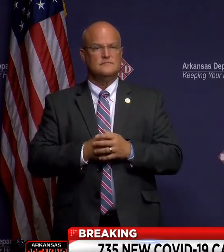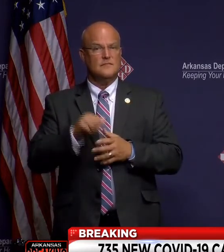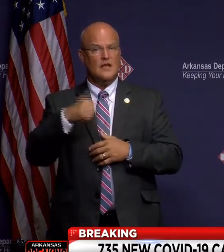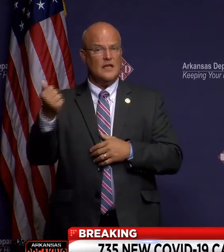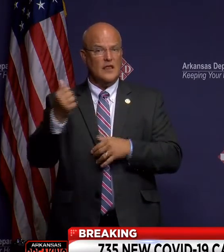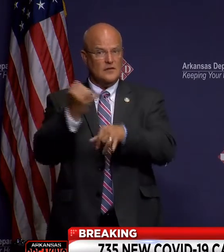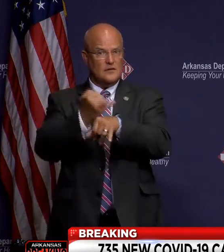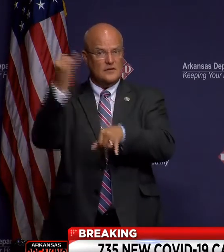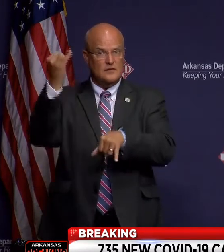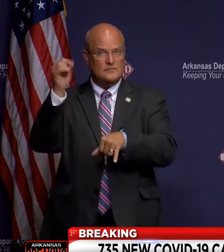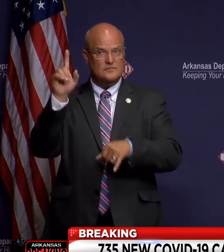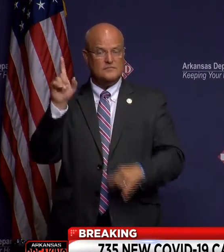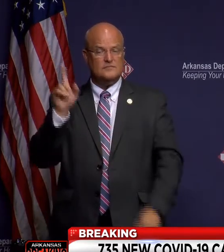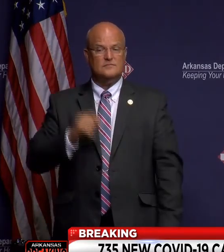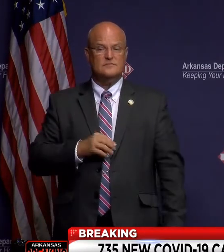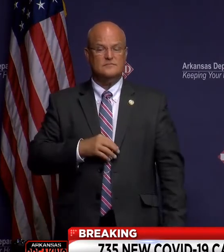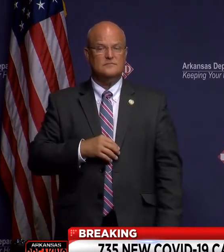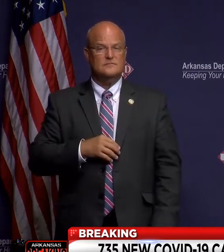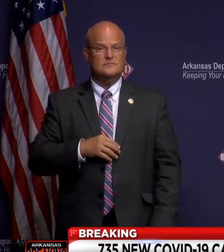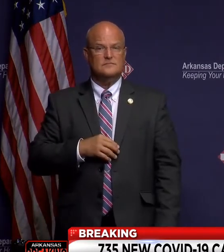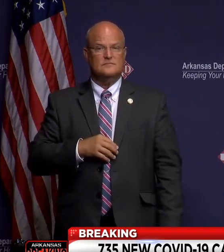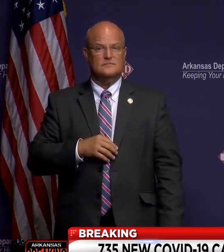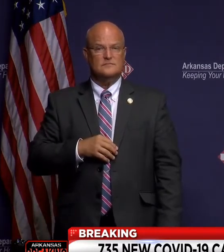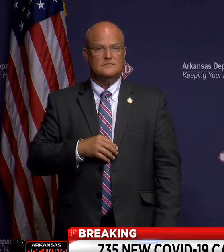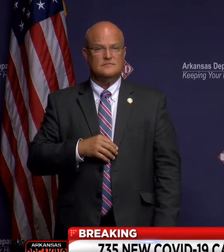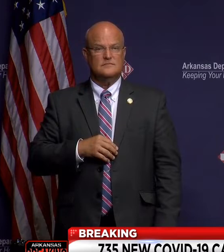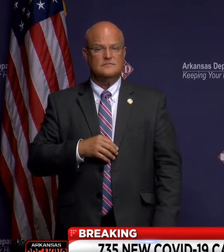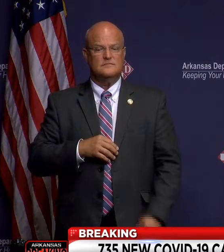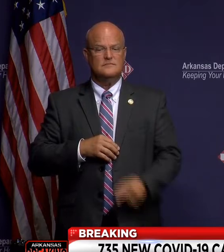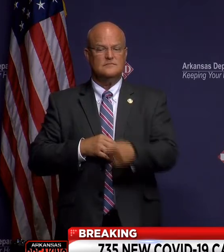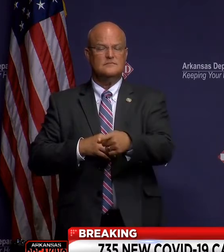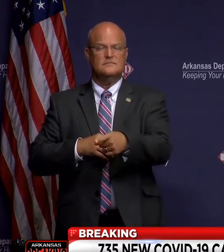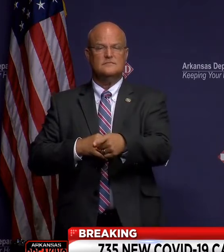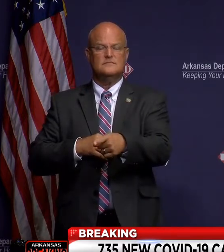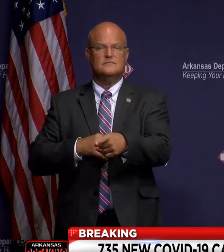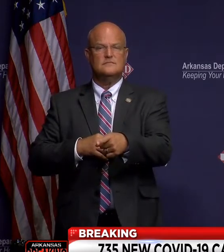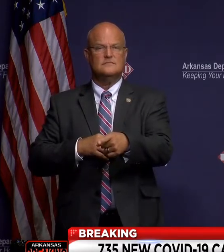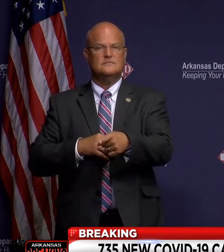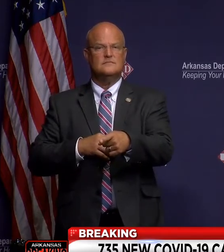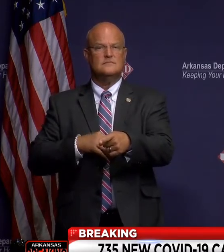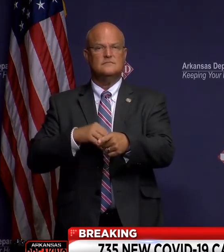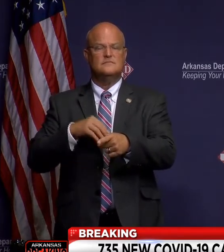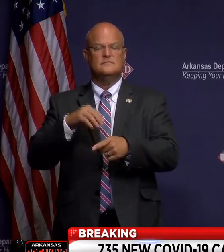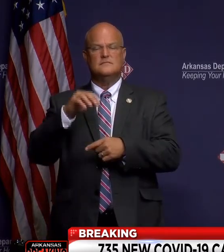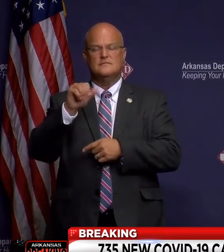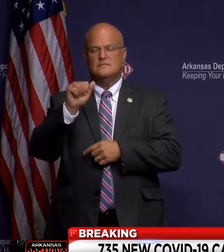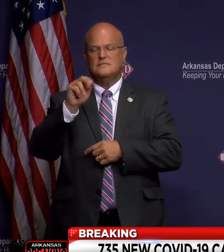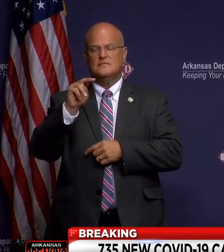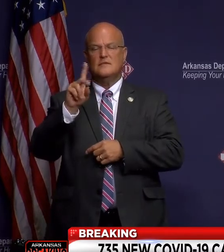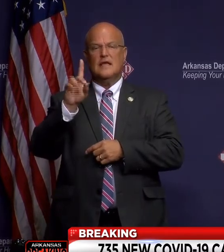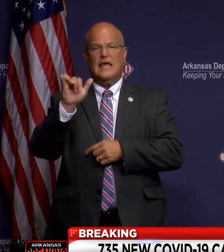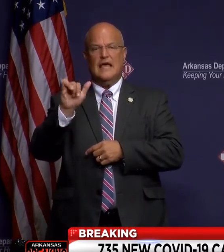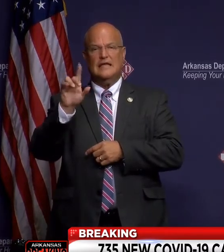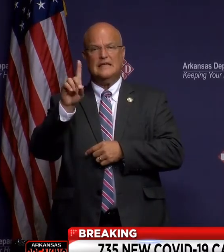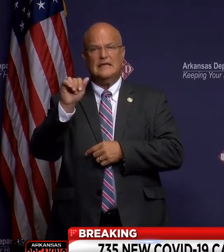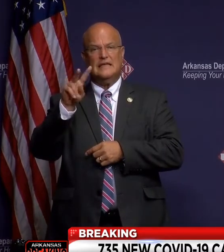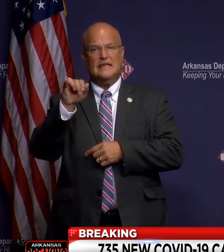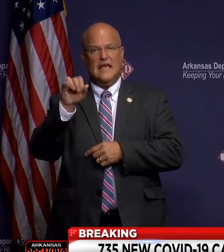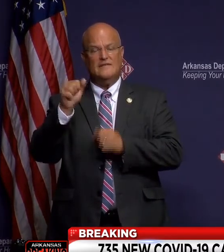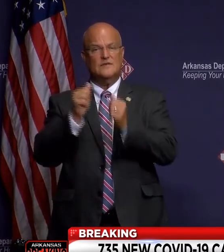you. Any other questions from off-site? Yeah, this is Andy Davis with the Democratic